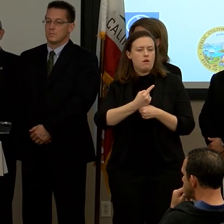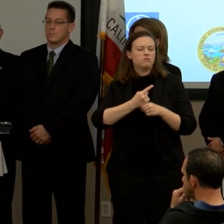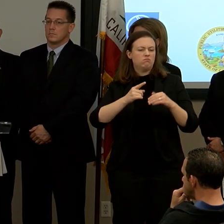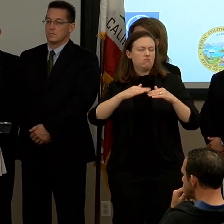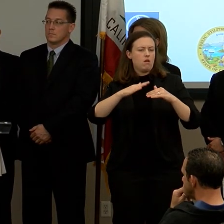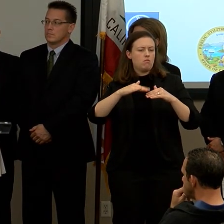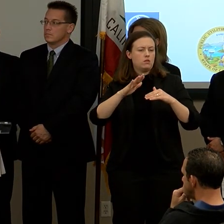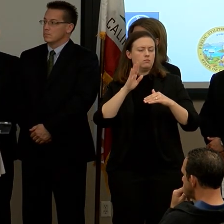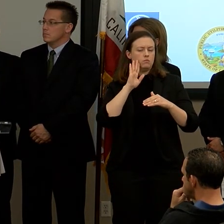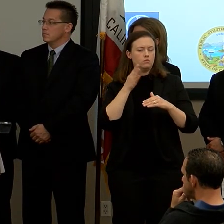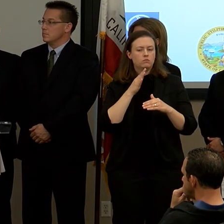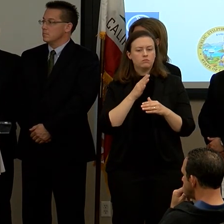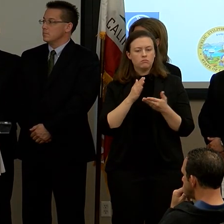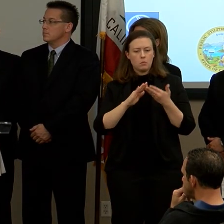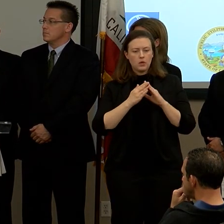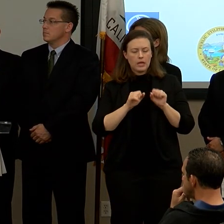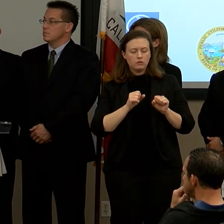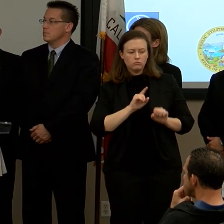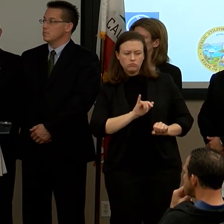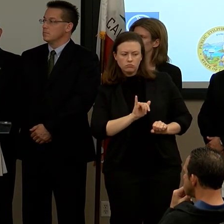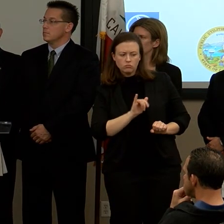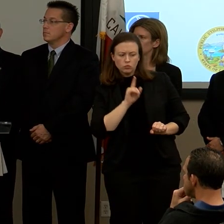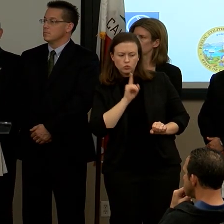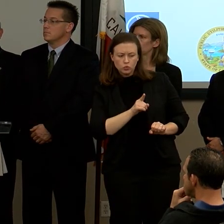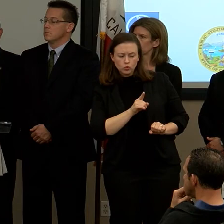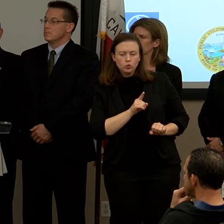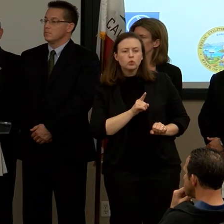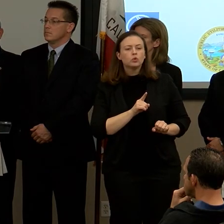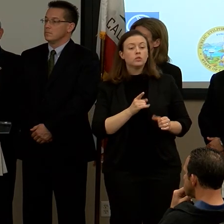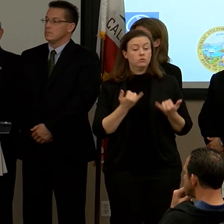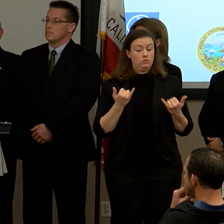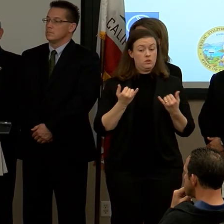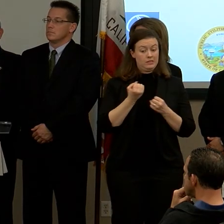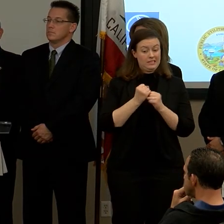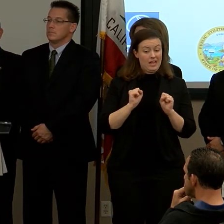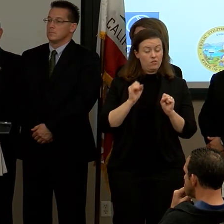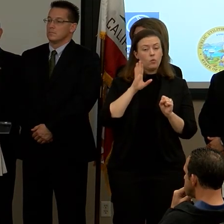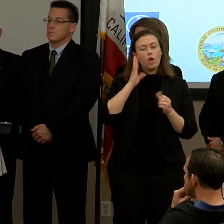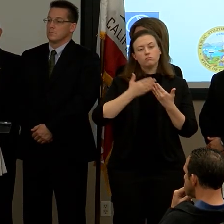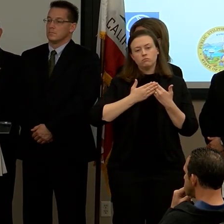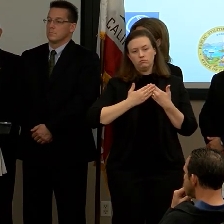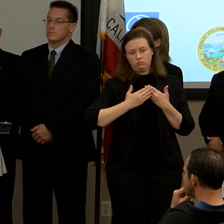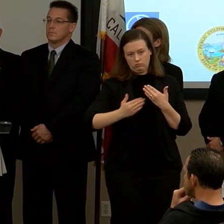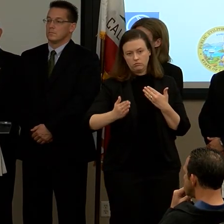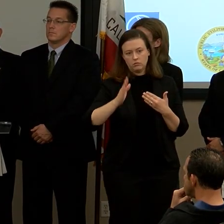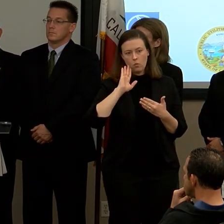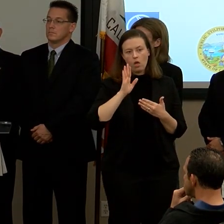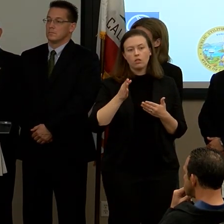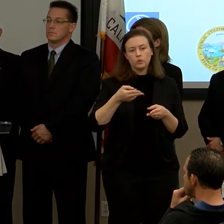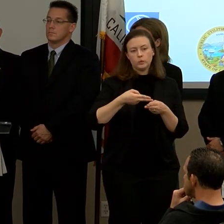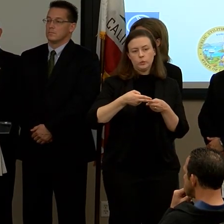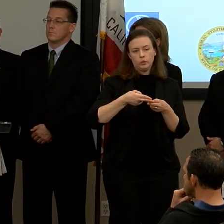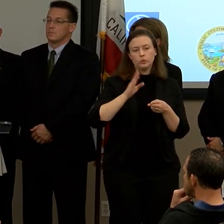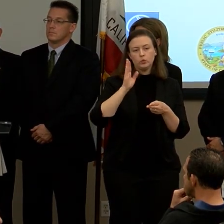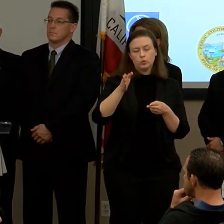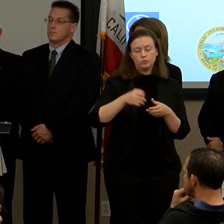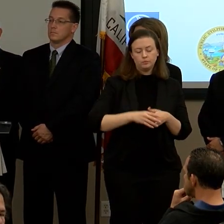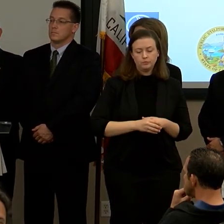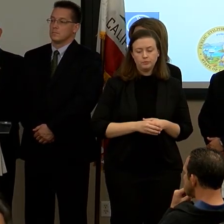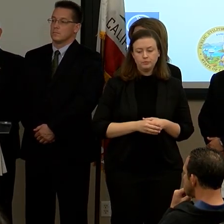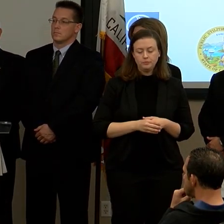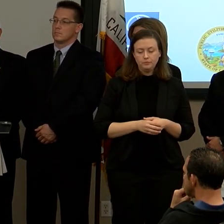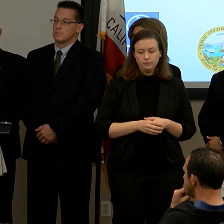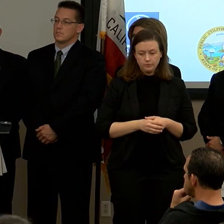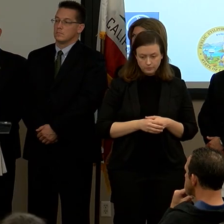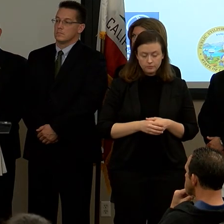there can be an assurance that the current safe conditions continue into the near future. In addition, we're going